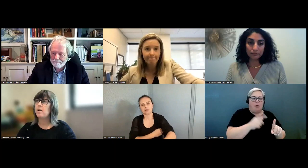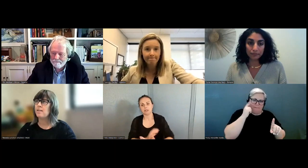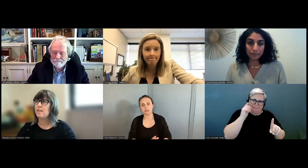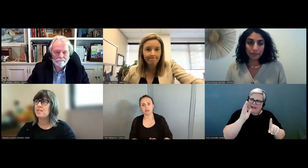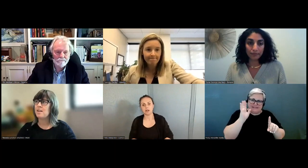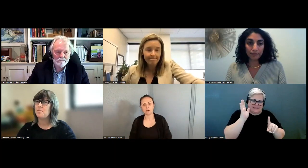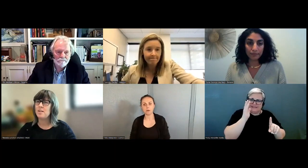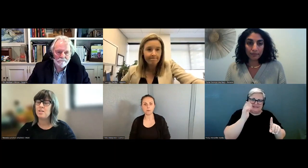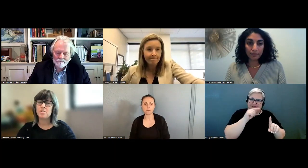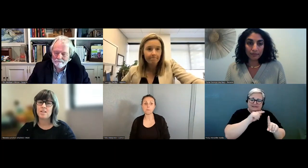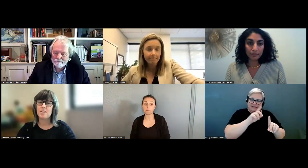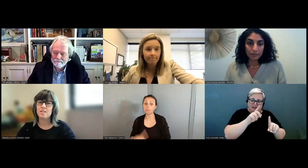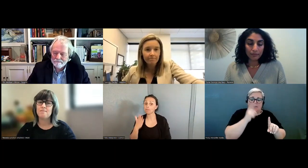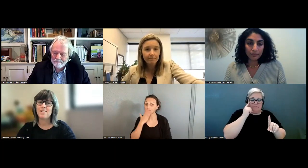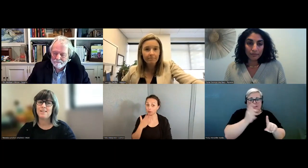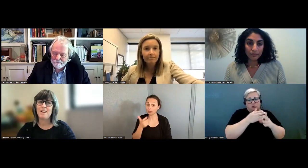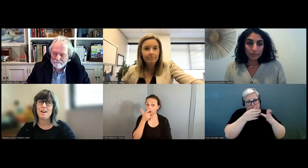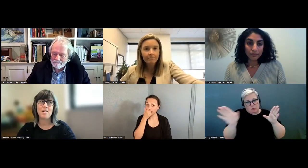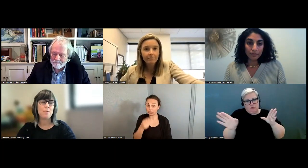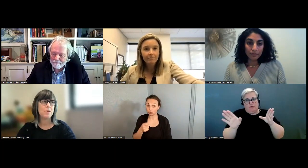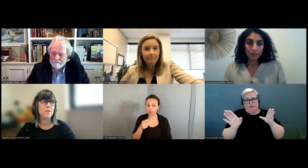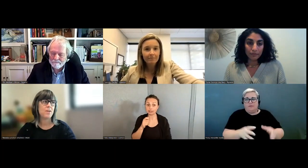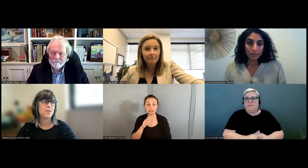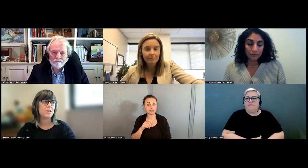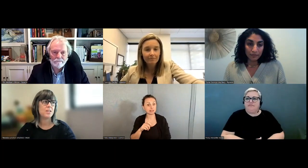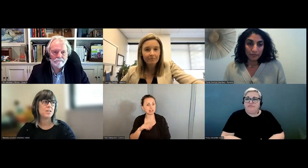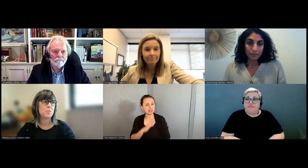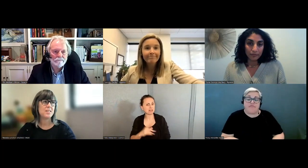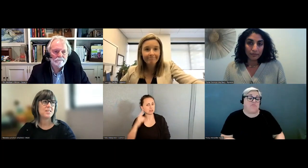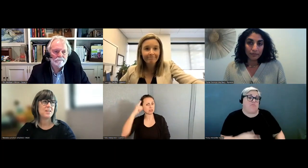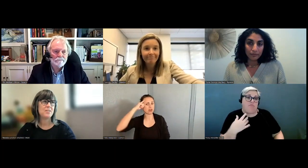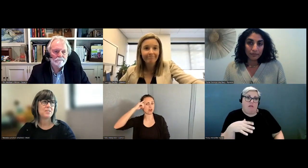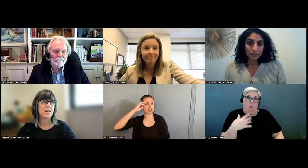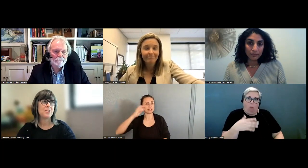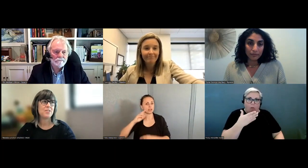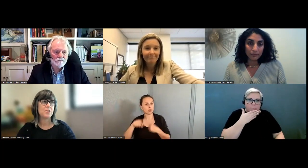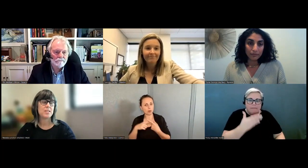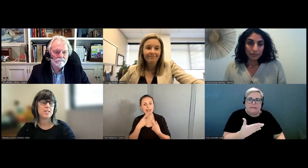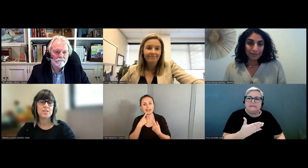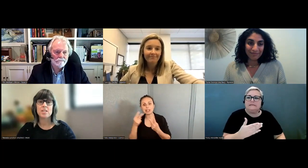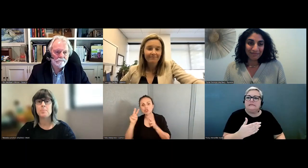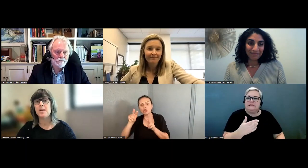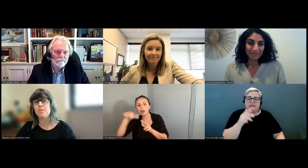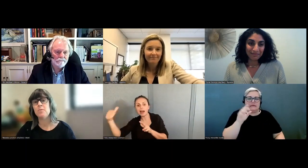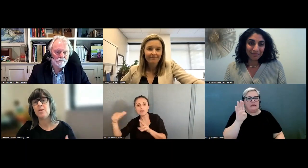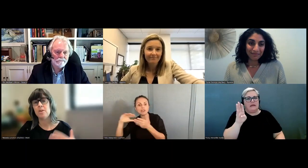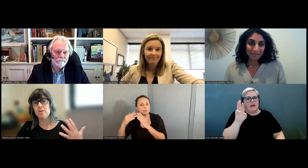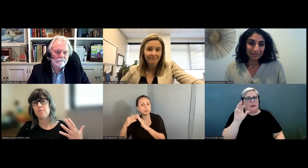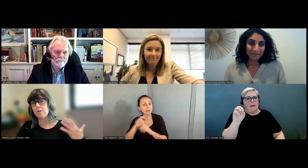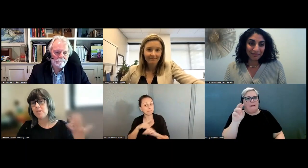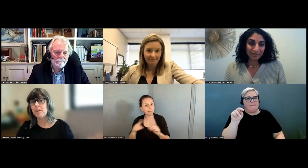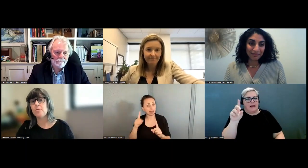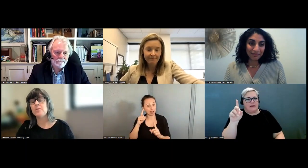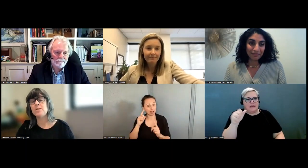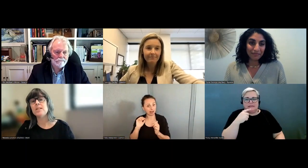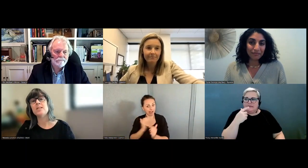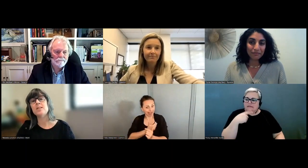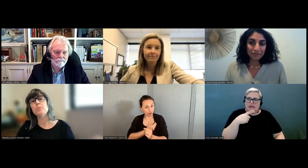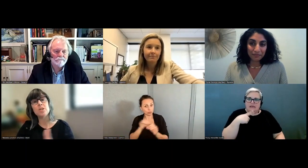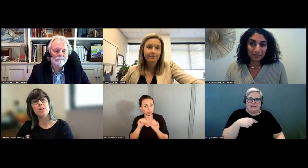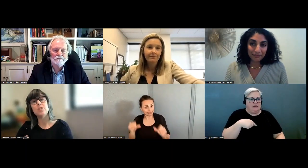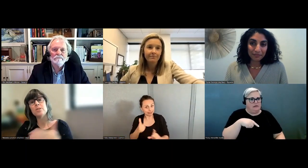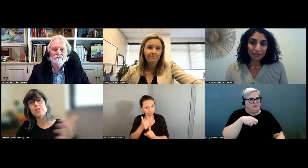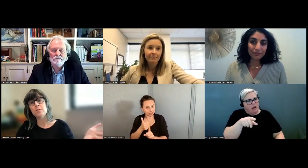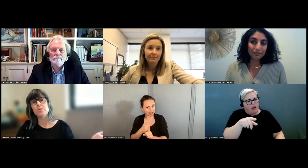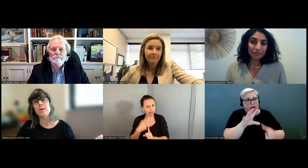Thank you. Yeah, that's interesting and an area I wouldn't have thought to look when I say to look to other jurisdictions, but even within our own system,